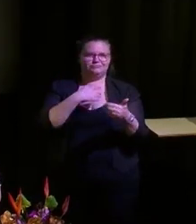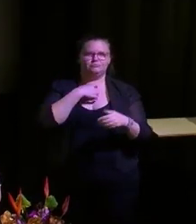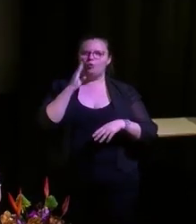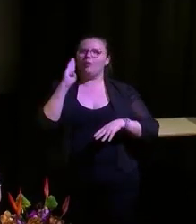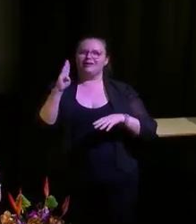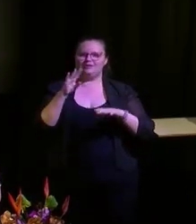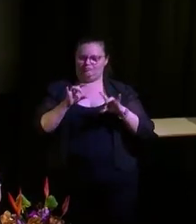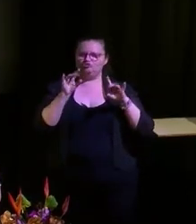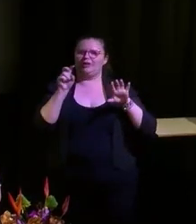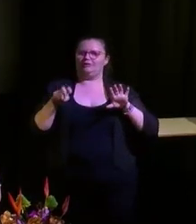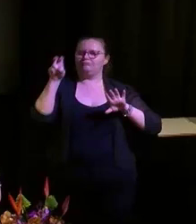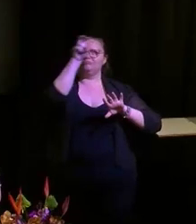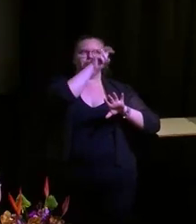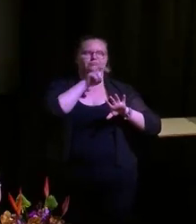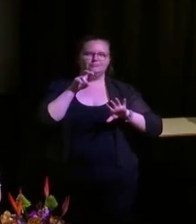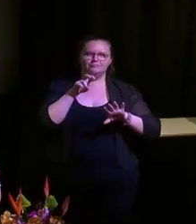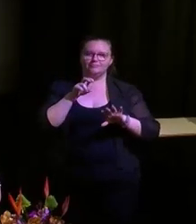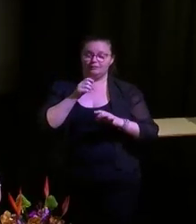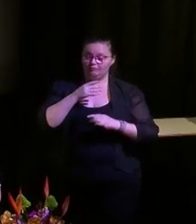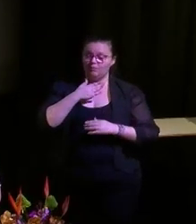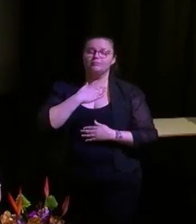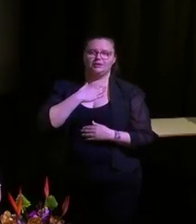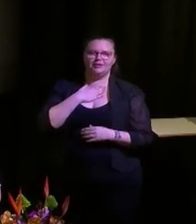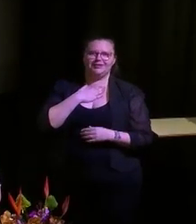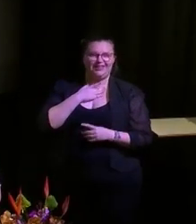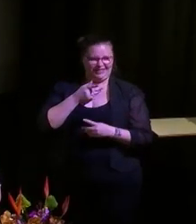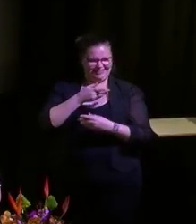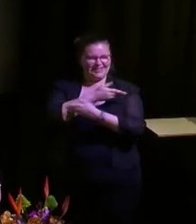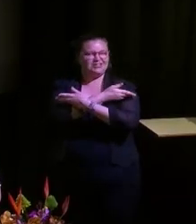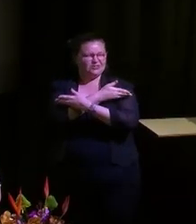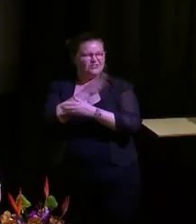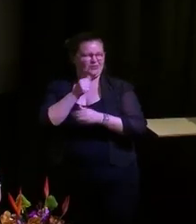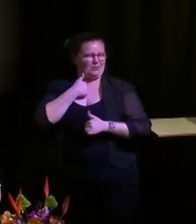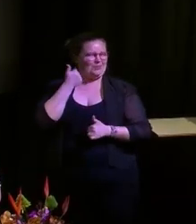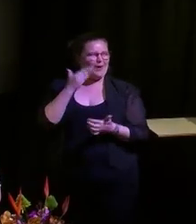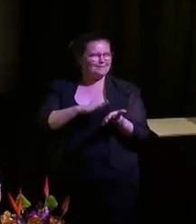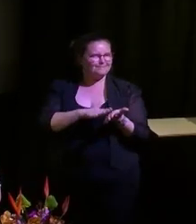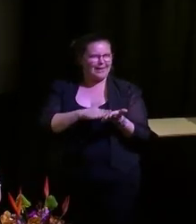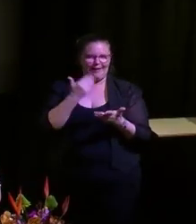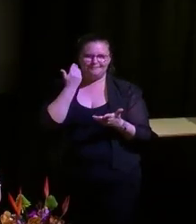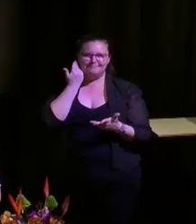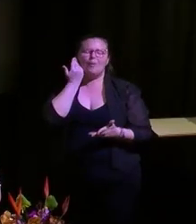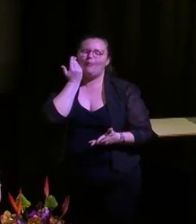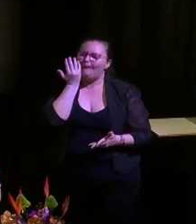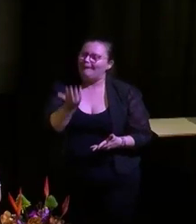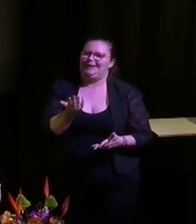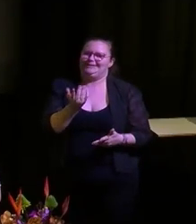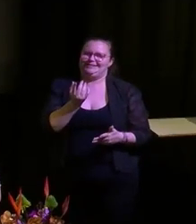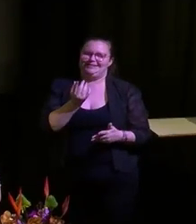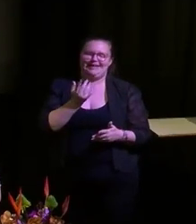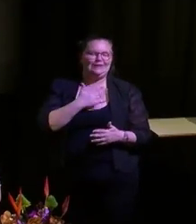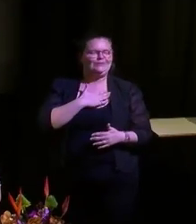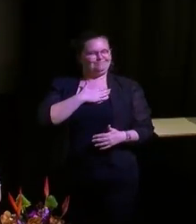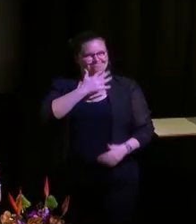country. But for me, just wearing that shirt my mother did was always something that was like, you know, that moment to be